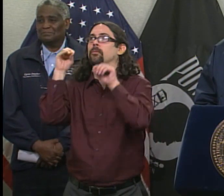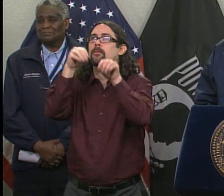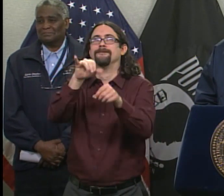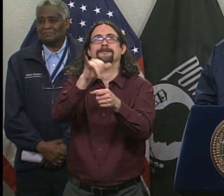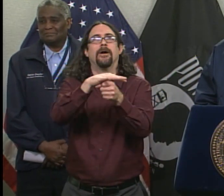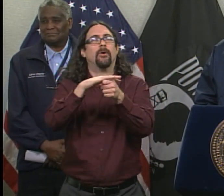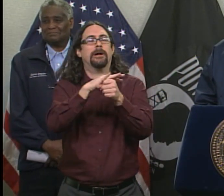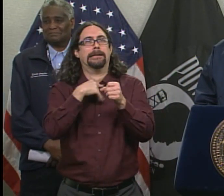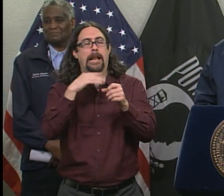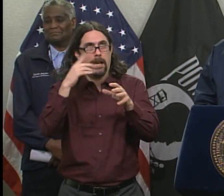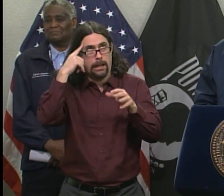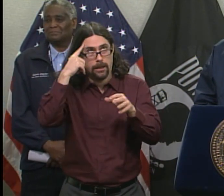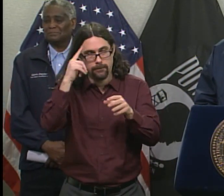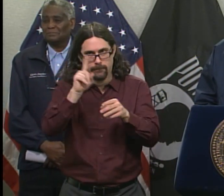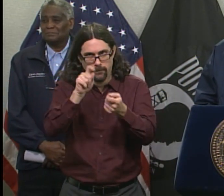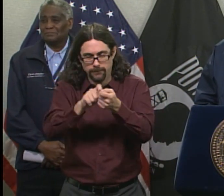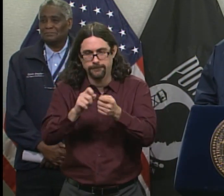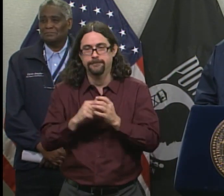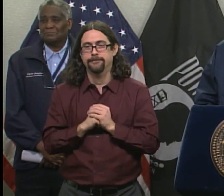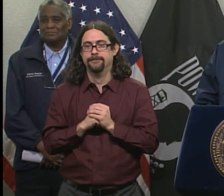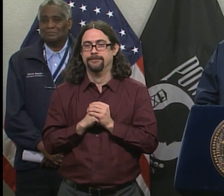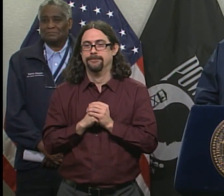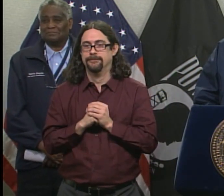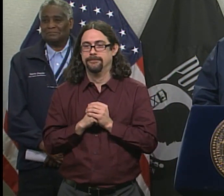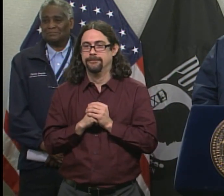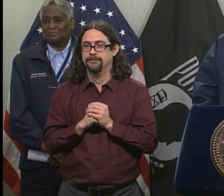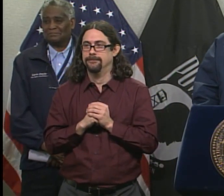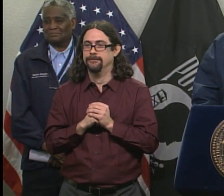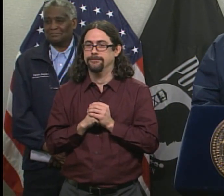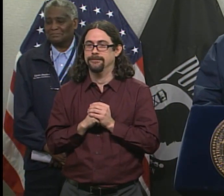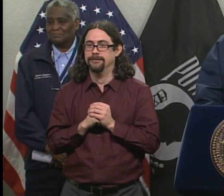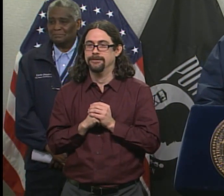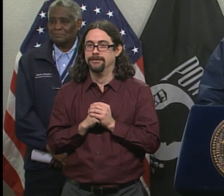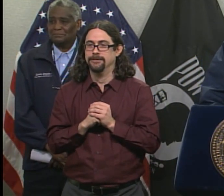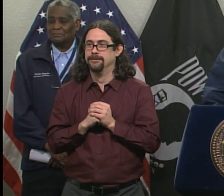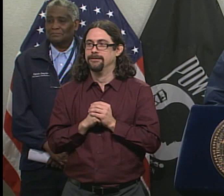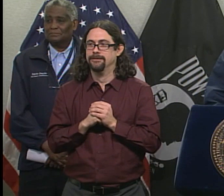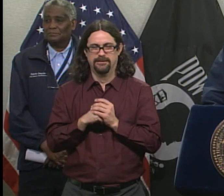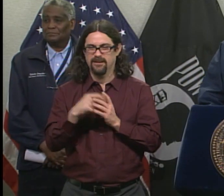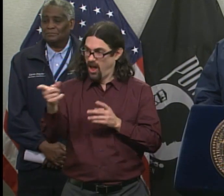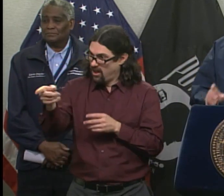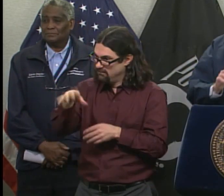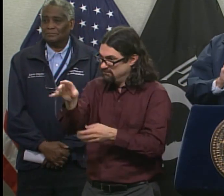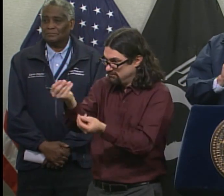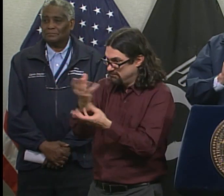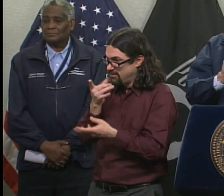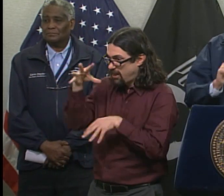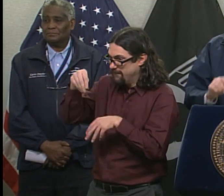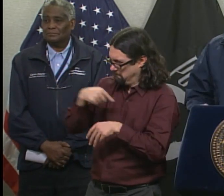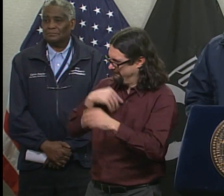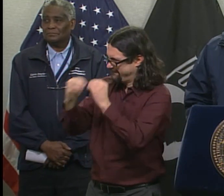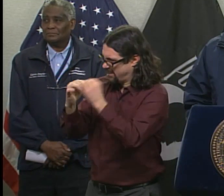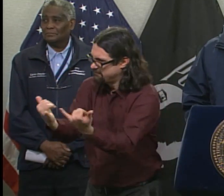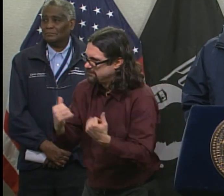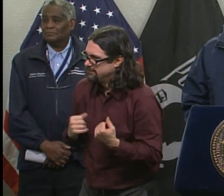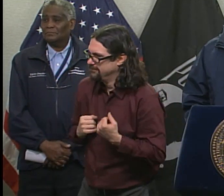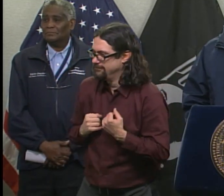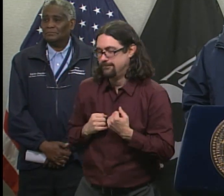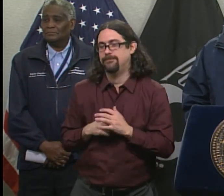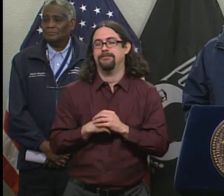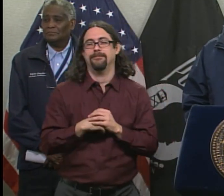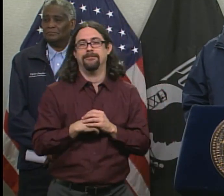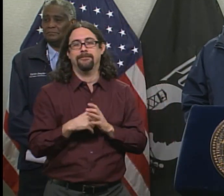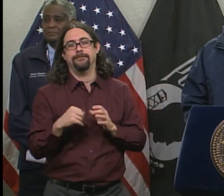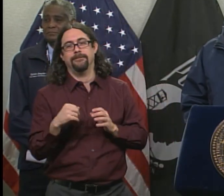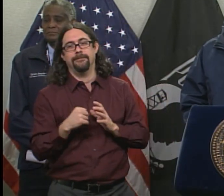Light out. I noticed Holly's going to fix it right now. I noticed NYCHA's chair is not here, Yeah. and we've gotten a lot of responses from